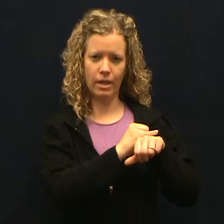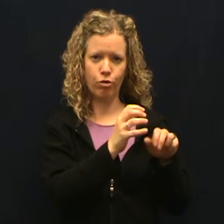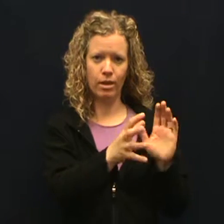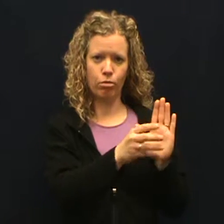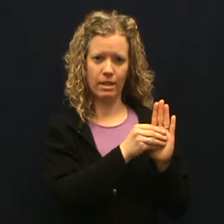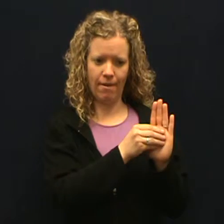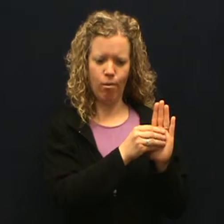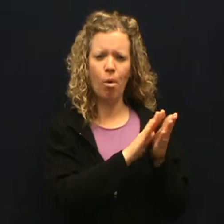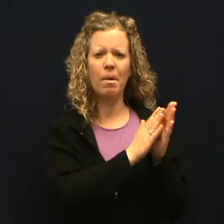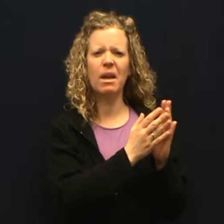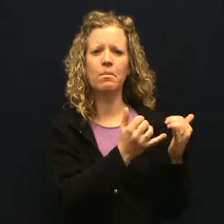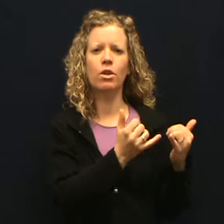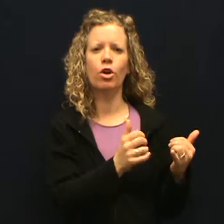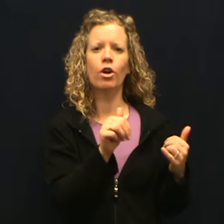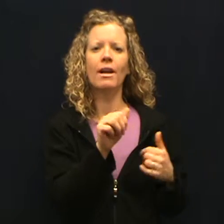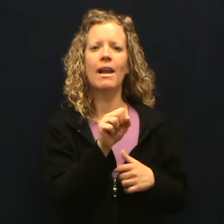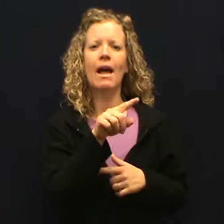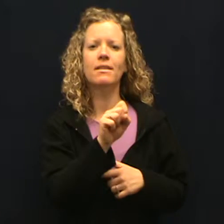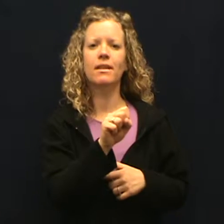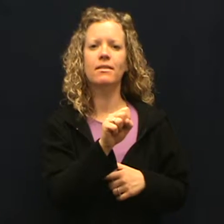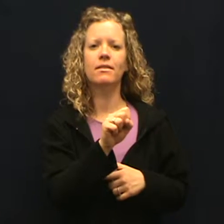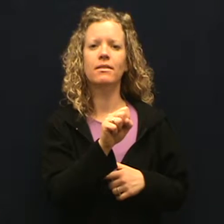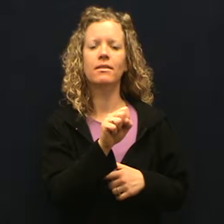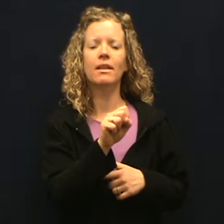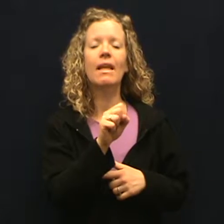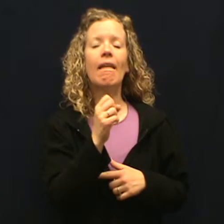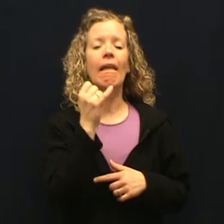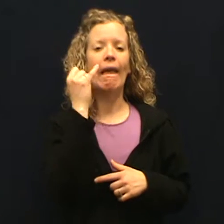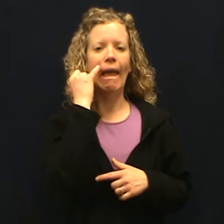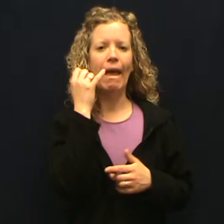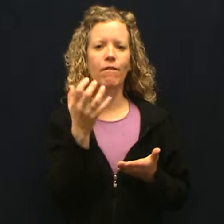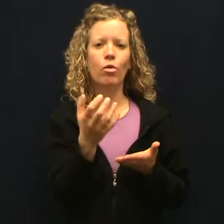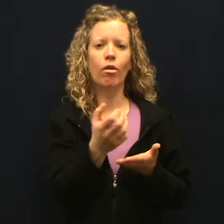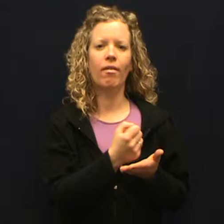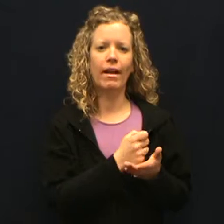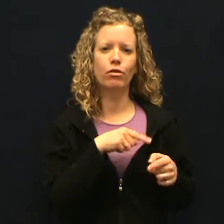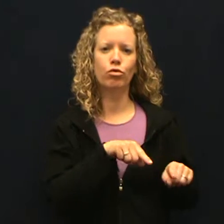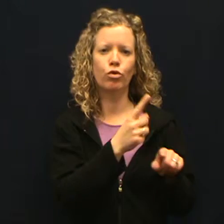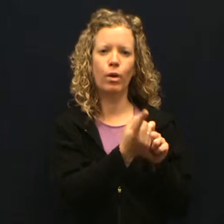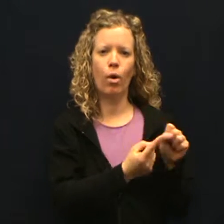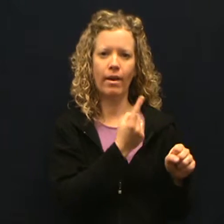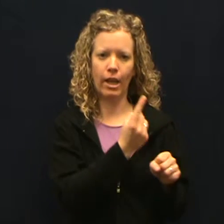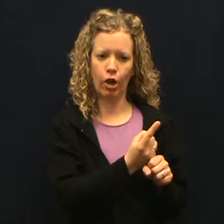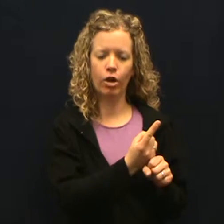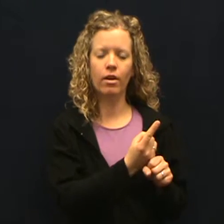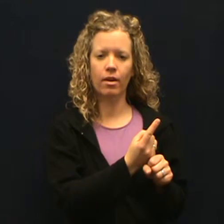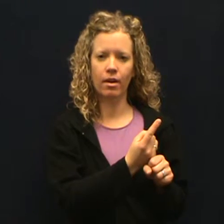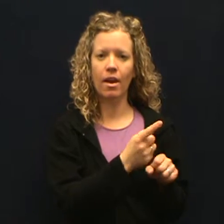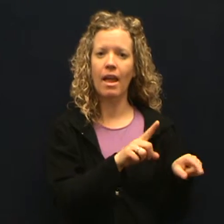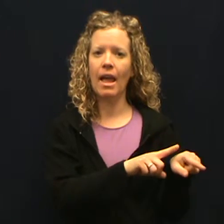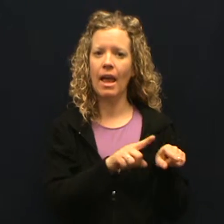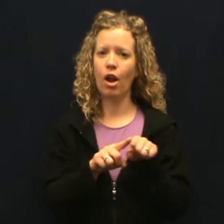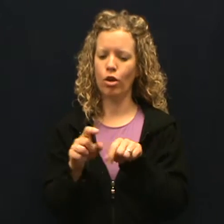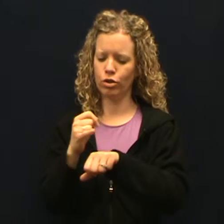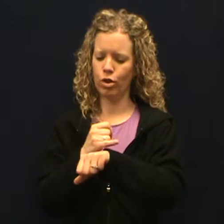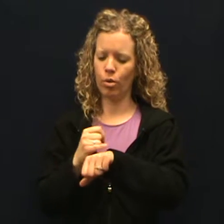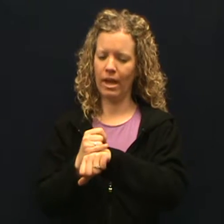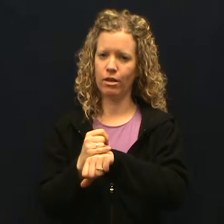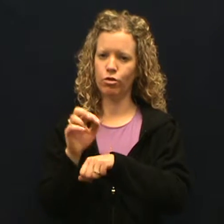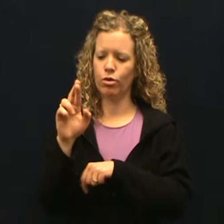current asset if it's going to be collected within a year, which it is. And we have interest revenue, which will show